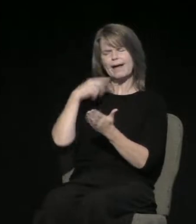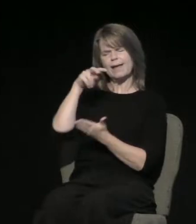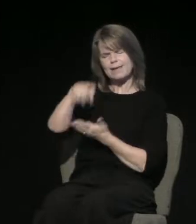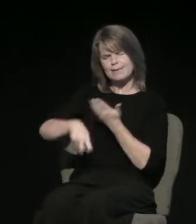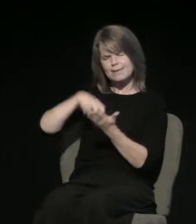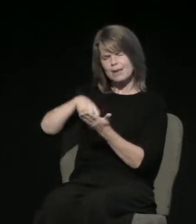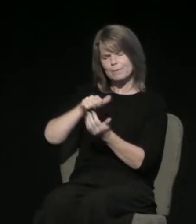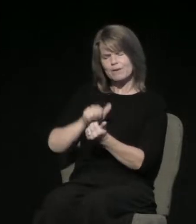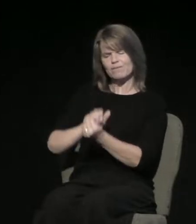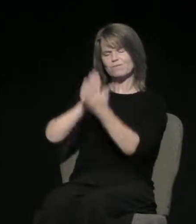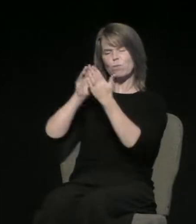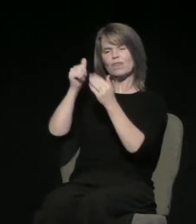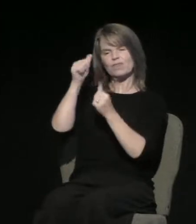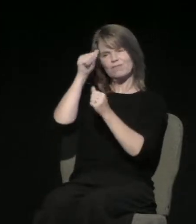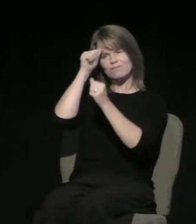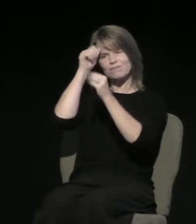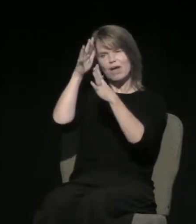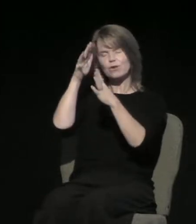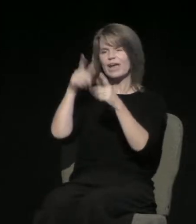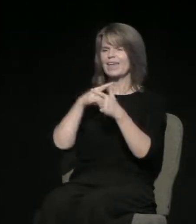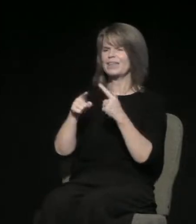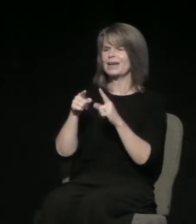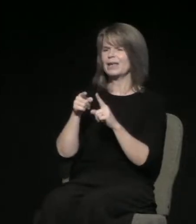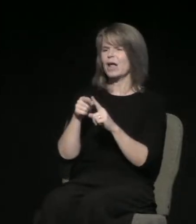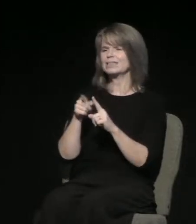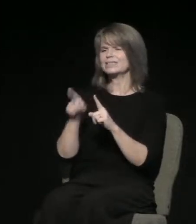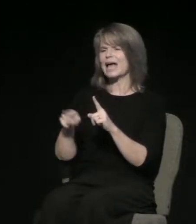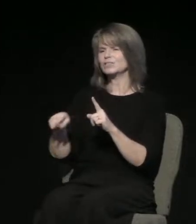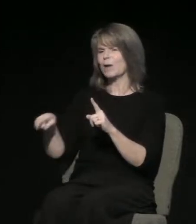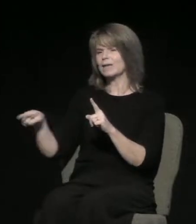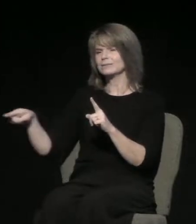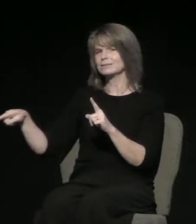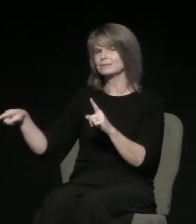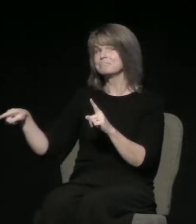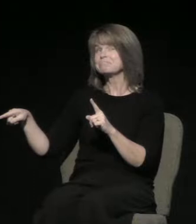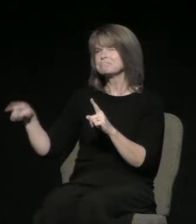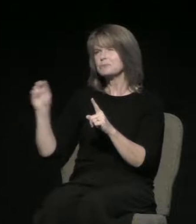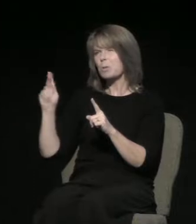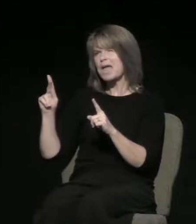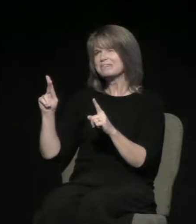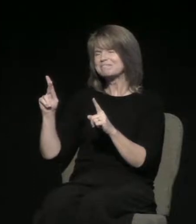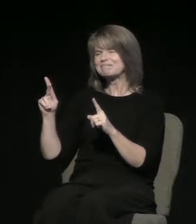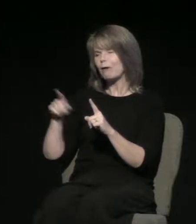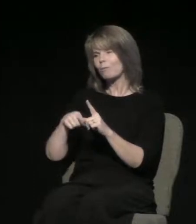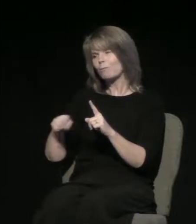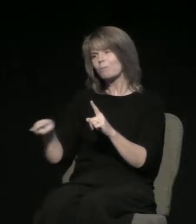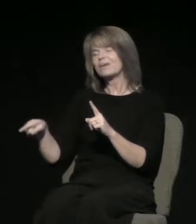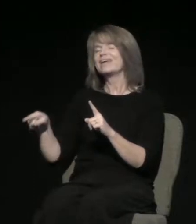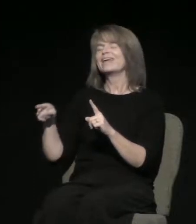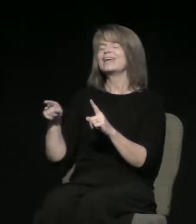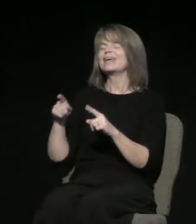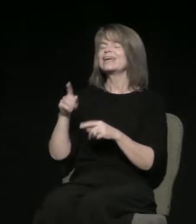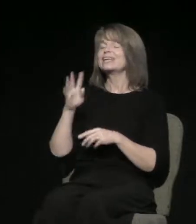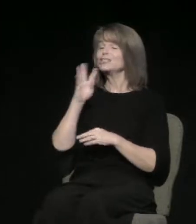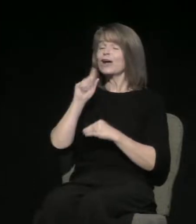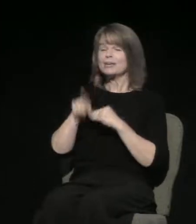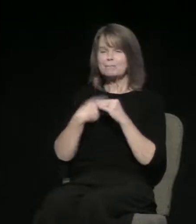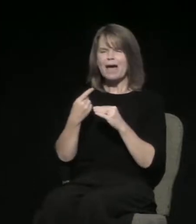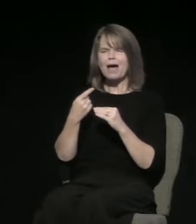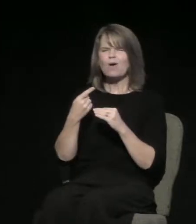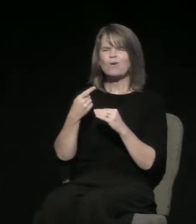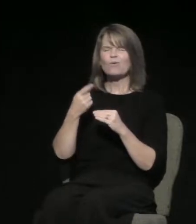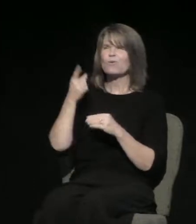kneel before the Father And then he got sidetracked It's okay to get A little sidetracked He got sidetracked And he went back And he reiterated The